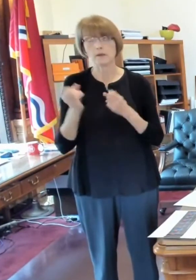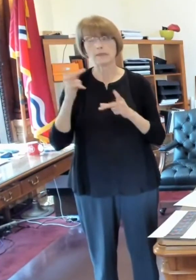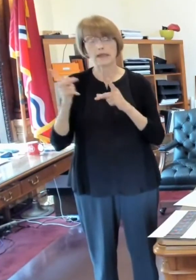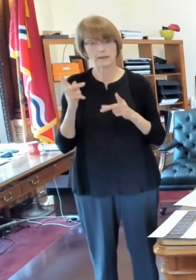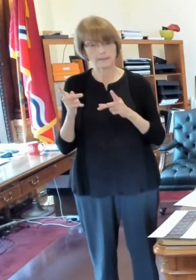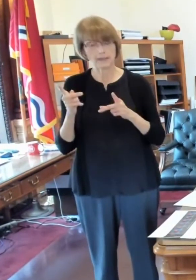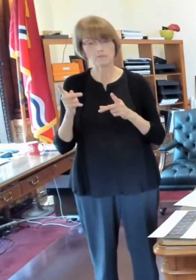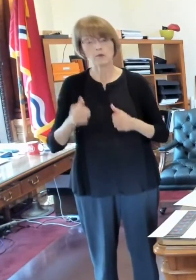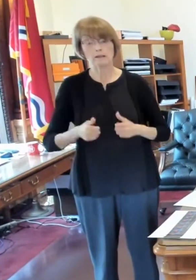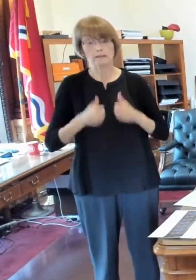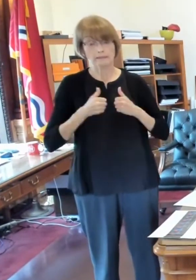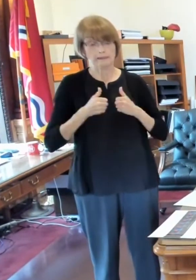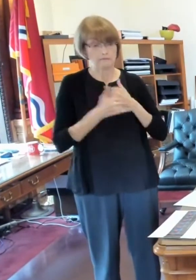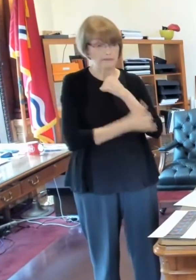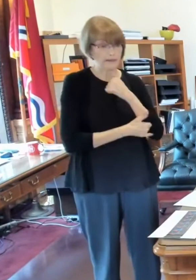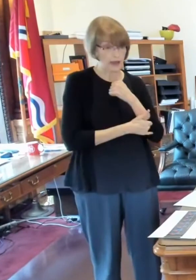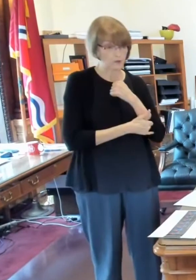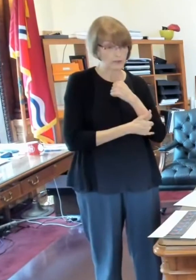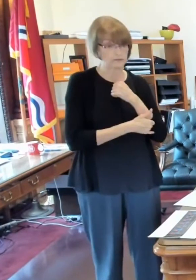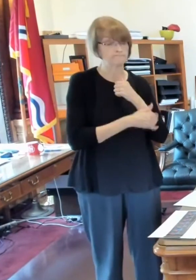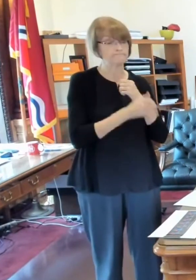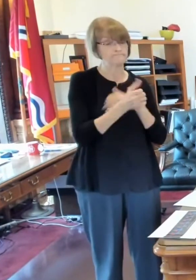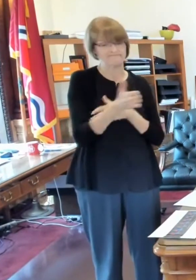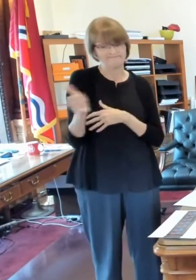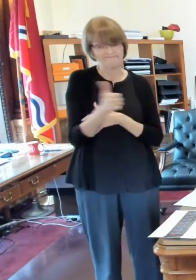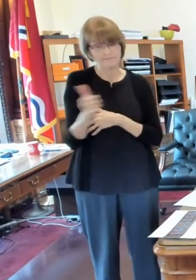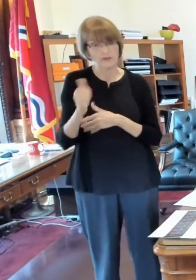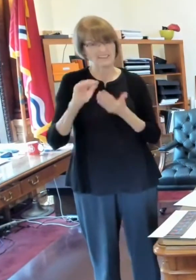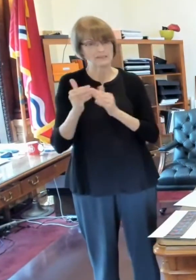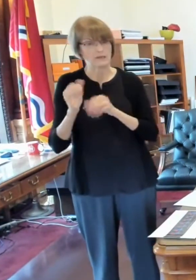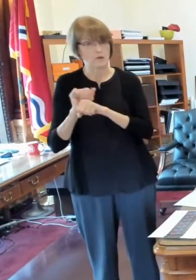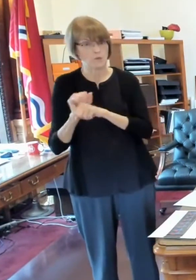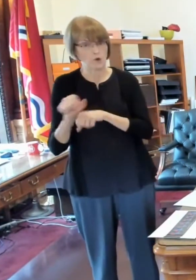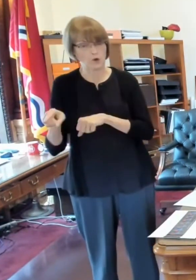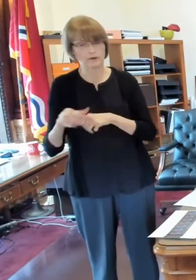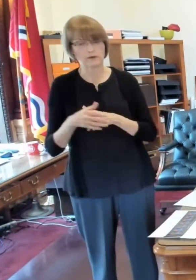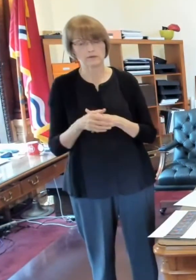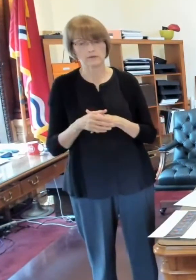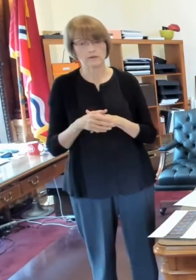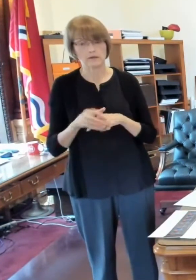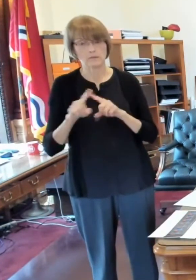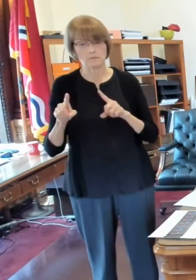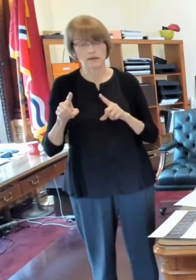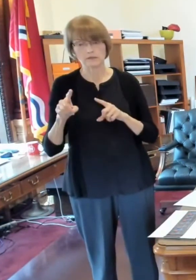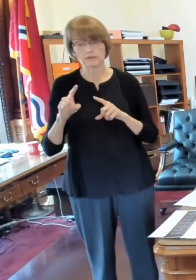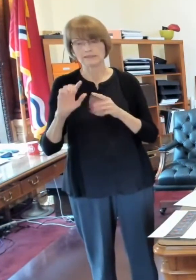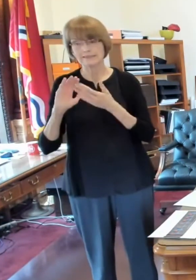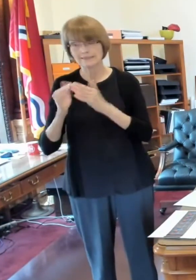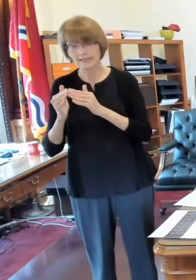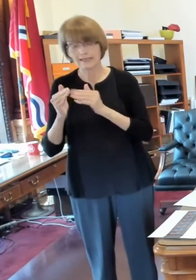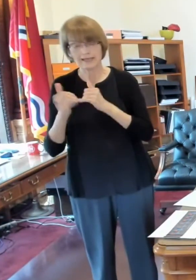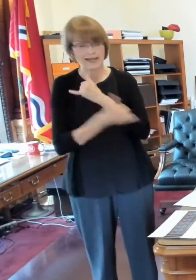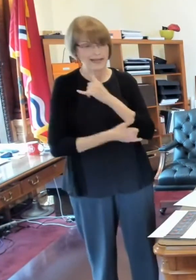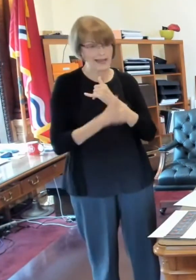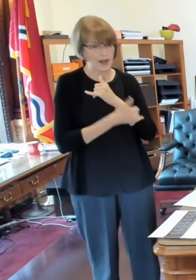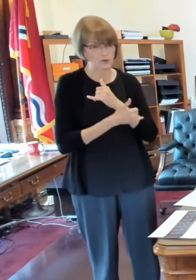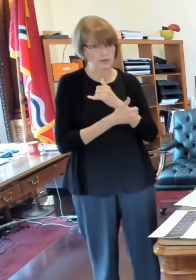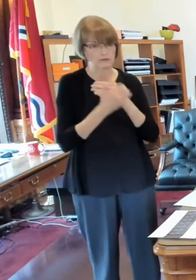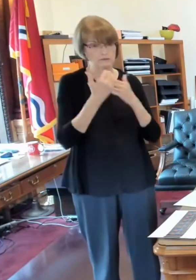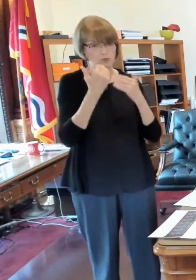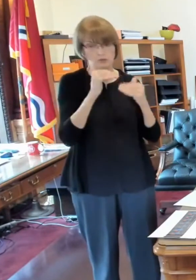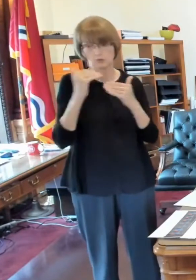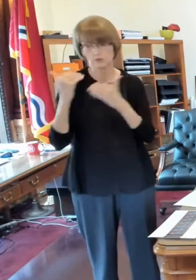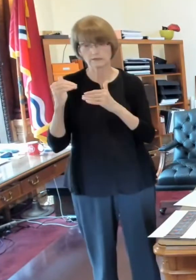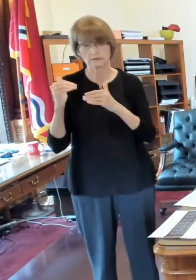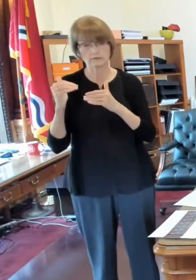county and work in the city and vice versa, but the restrictions are a little different. Why doesn't the city have the exact same